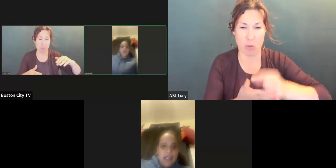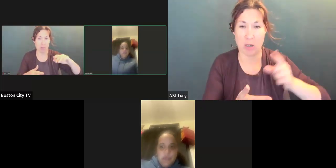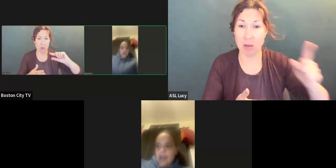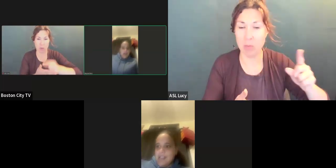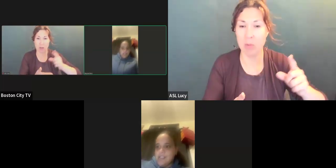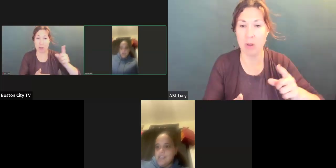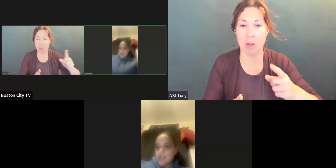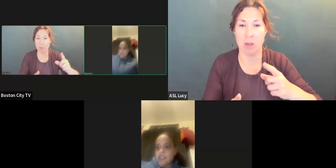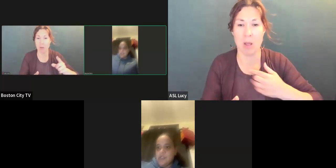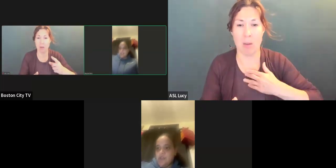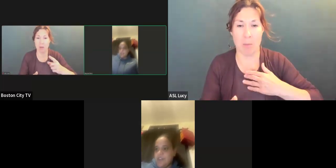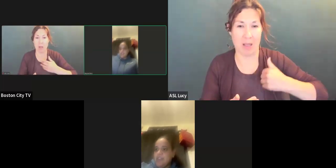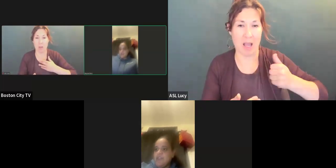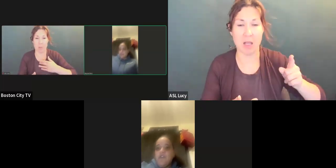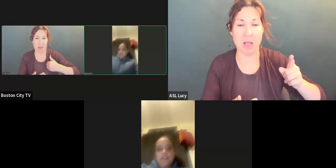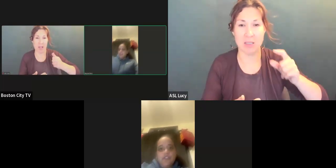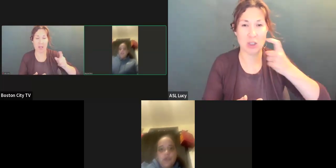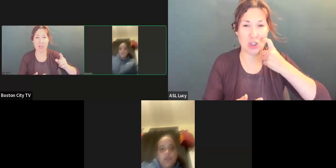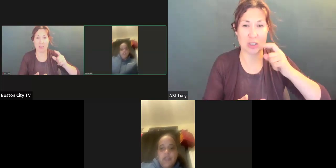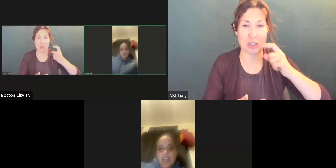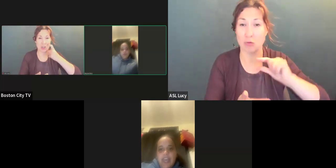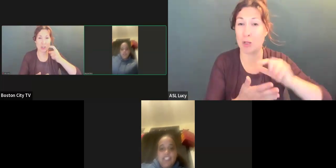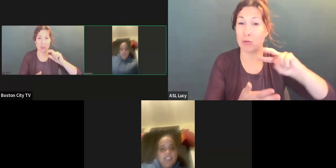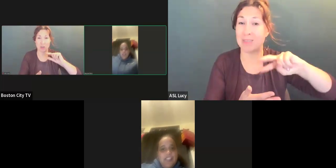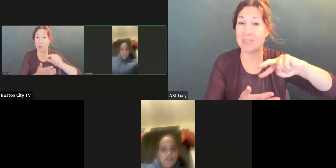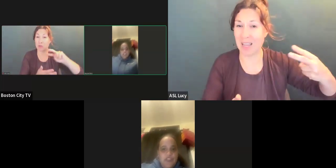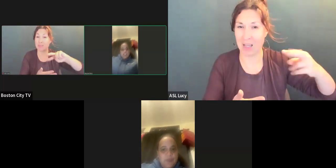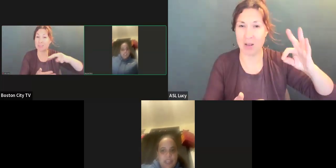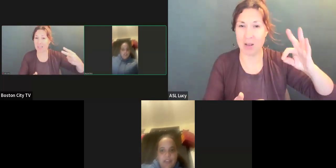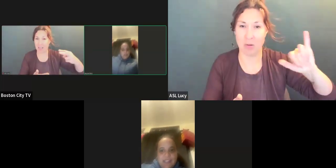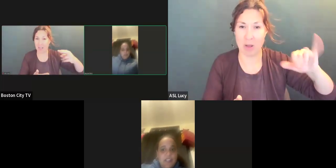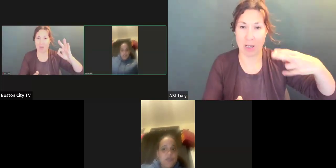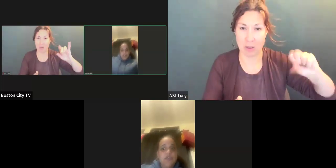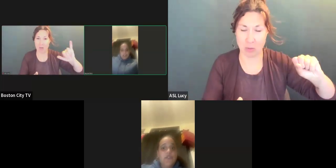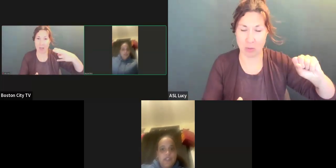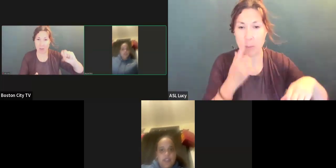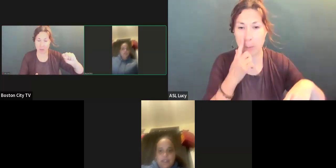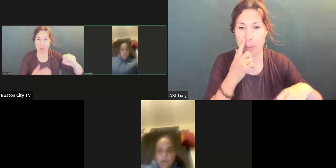Fenway High School as the salutatorian for the school, and she is as a freshman year at